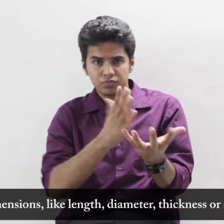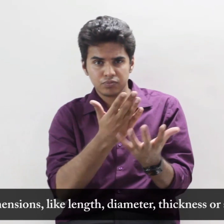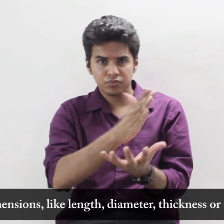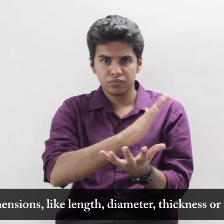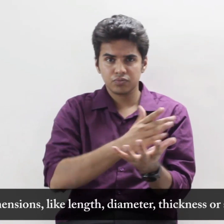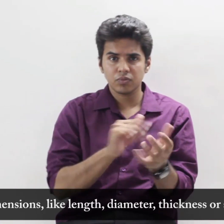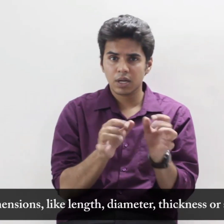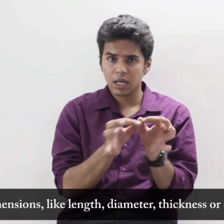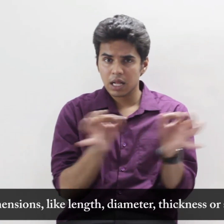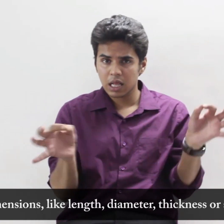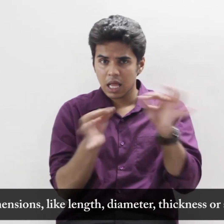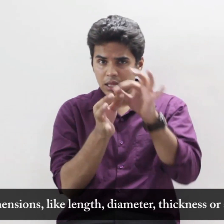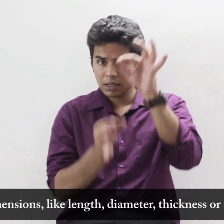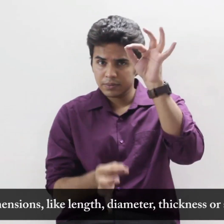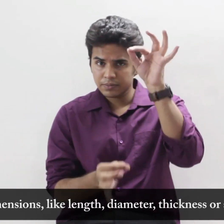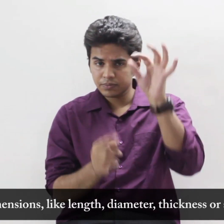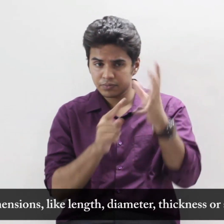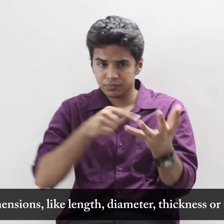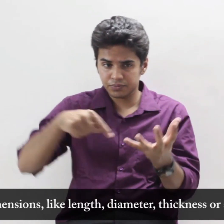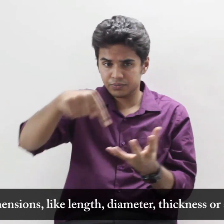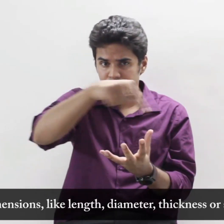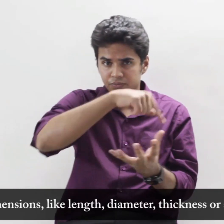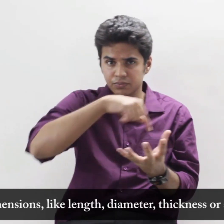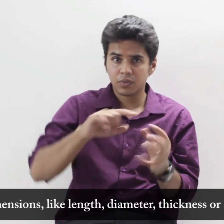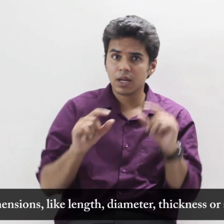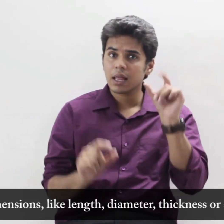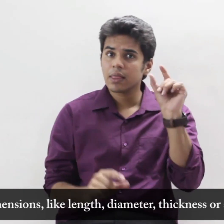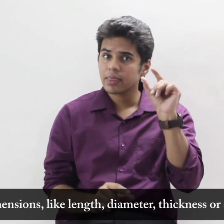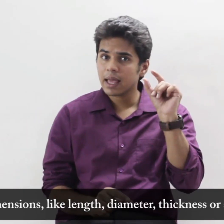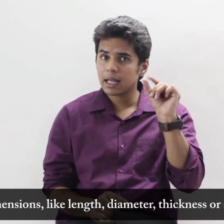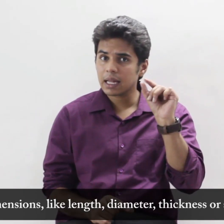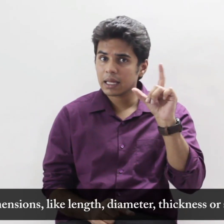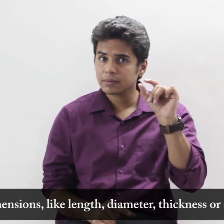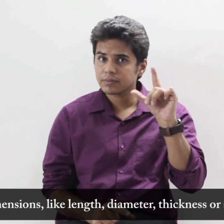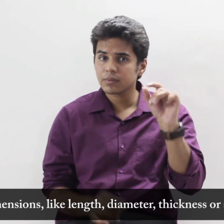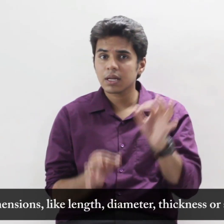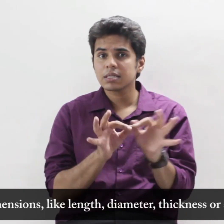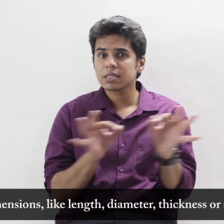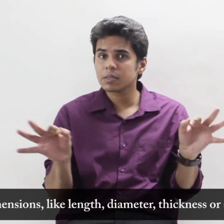dimensions like length, diameter, thickness, or space.